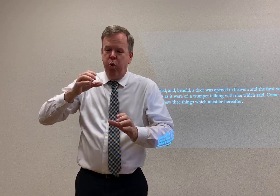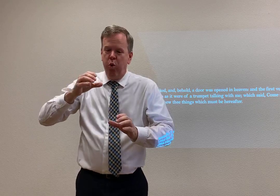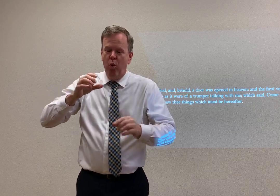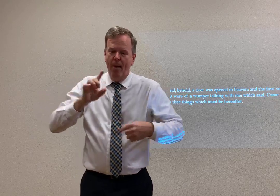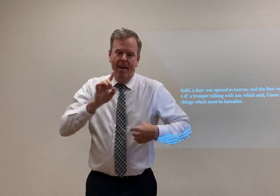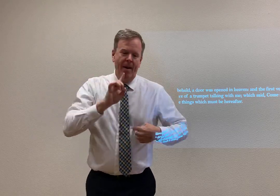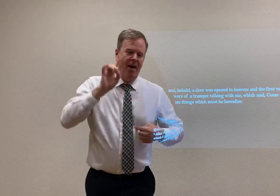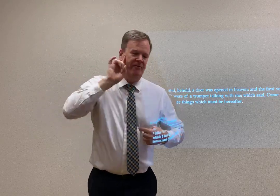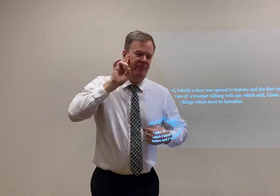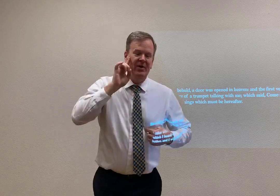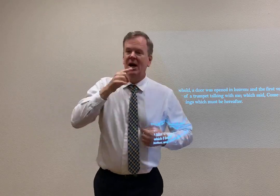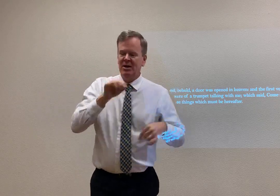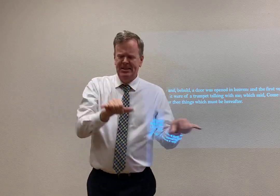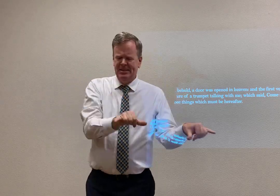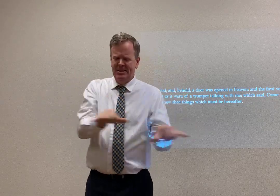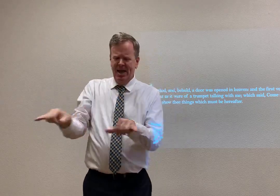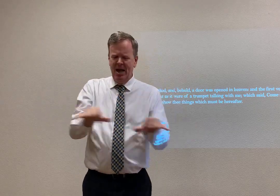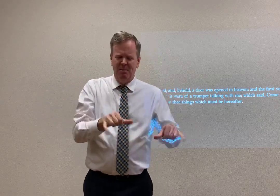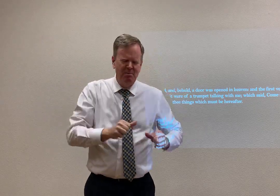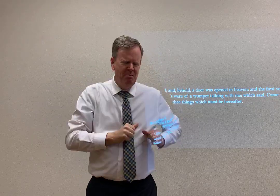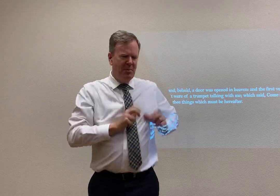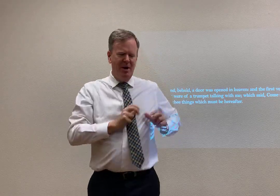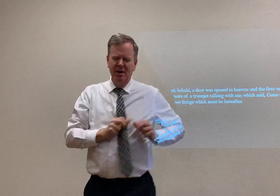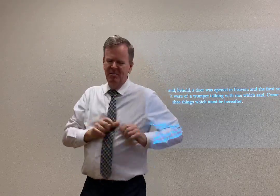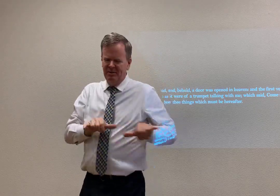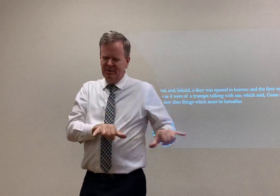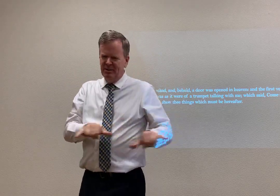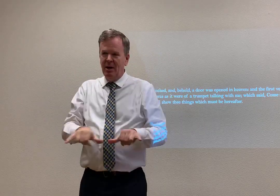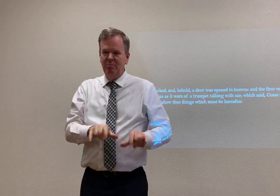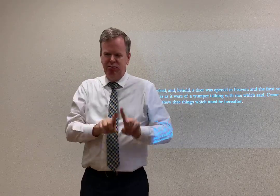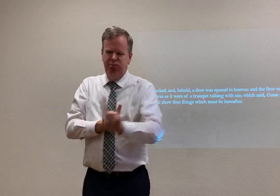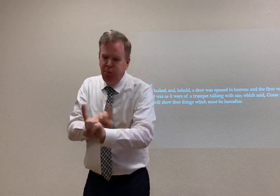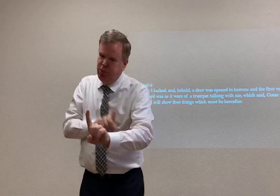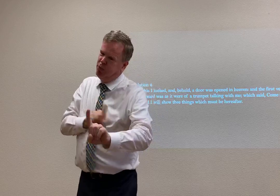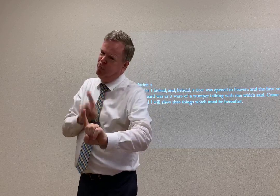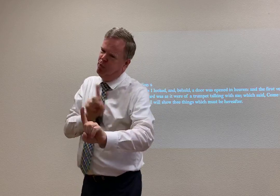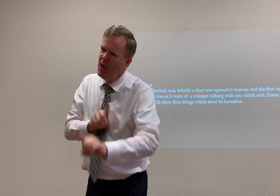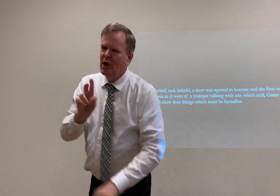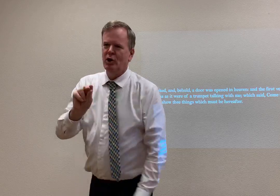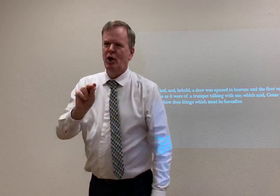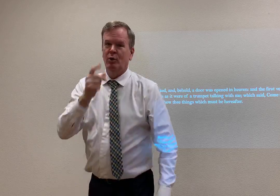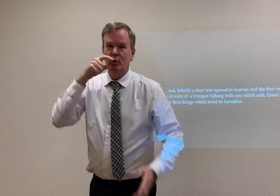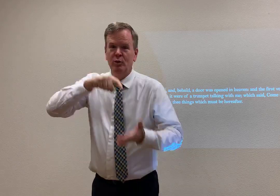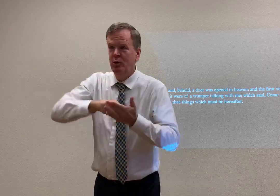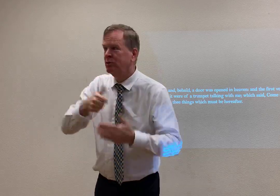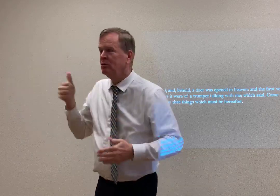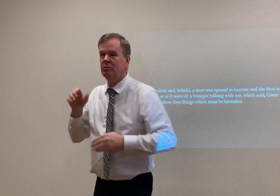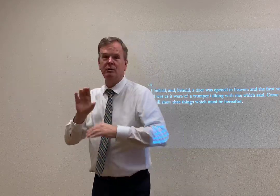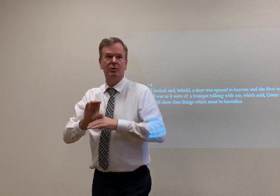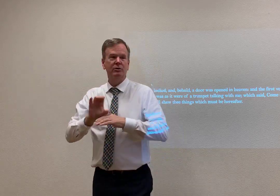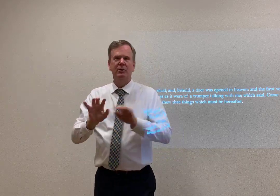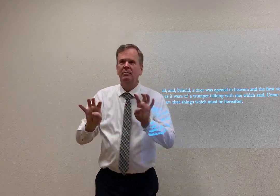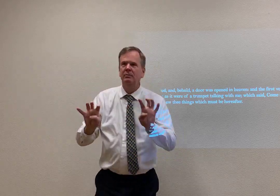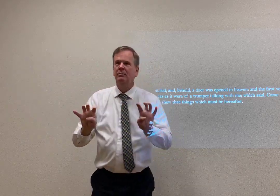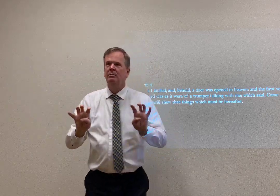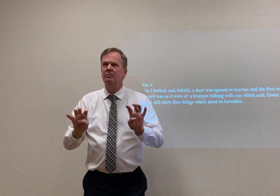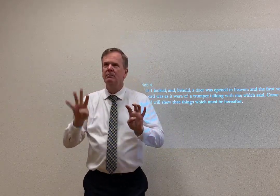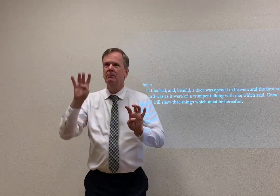missed it because they could hear it. No, no, no. Deaf people and hearing people are just alike. Deaf people and hearing people will hear it. It's not that deaf people will trail behind. You notice in